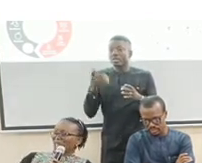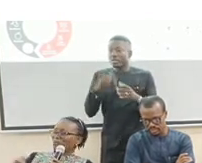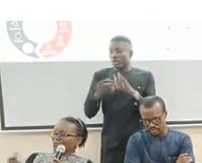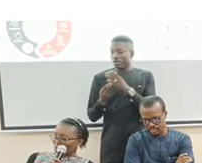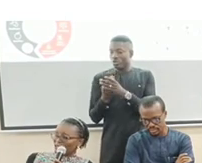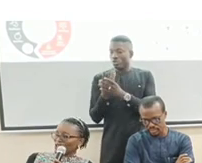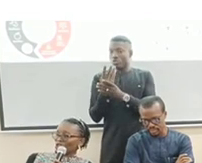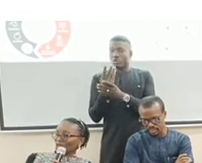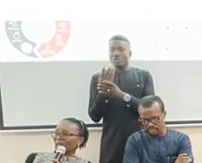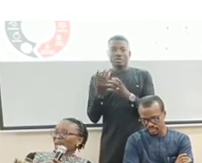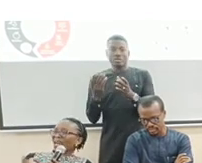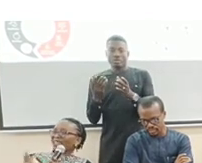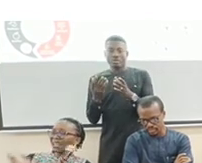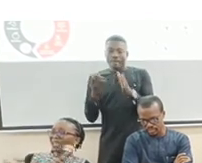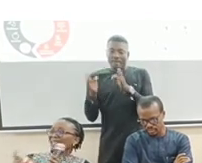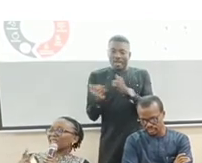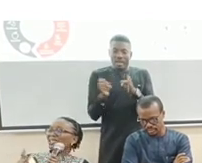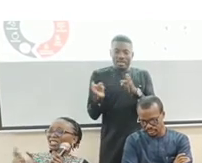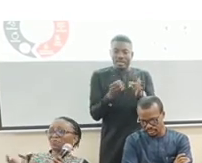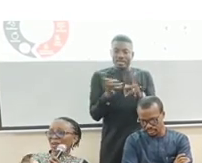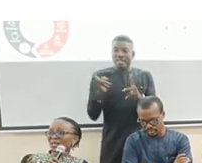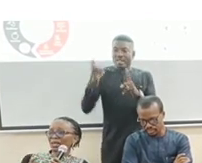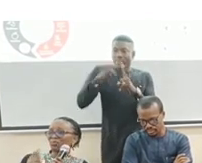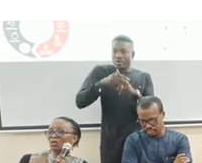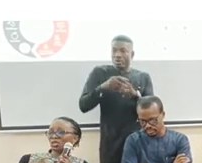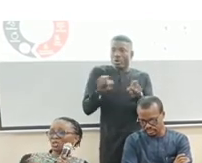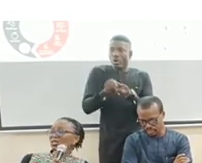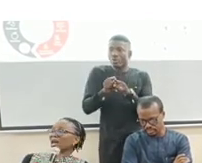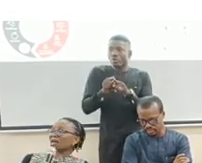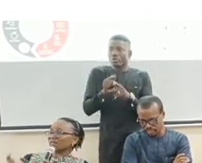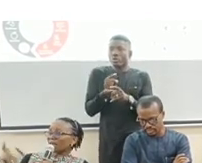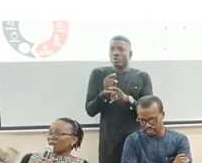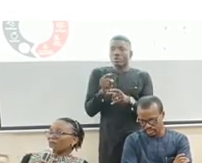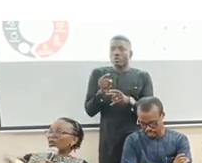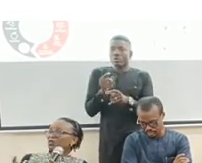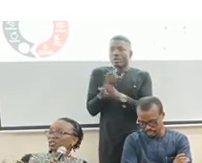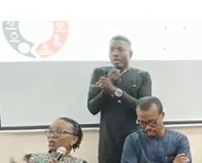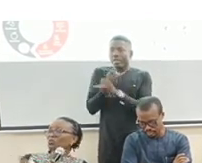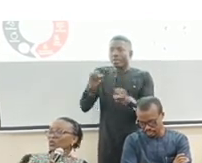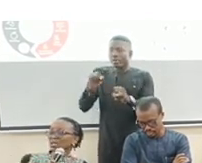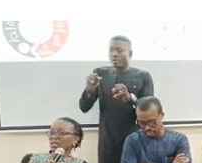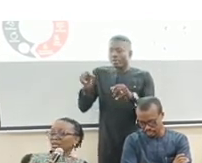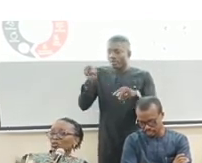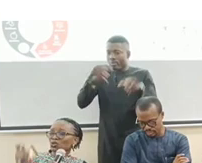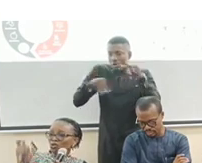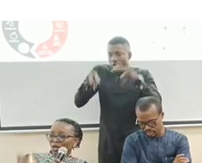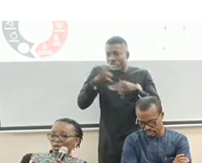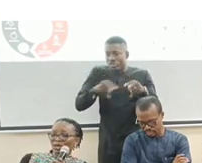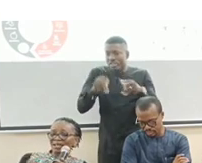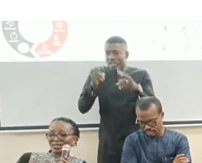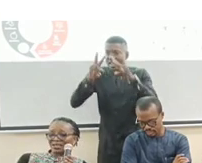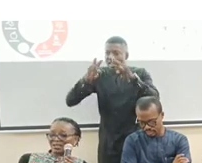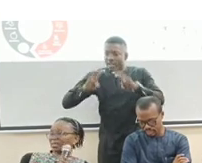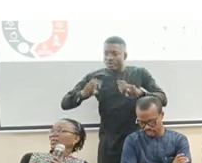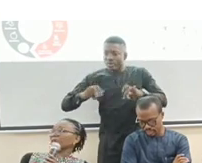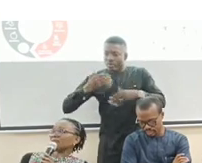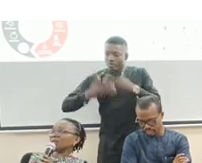planning, implementation, and then an independent monitoring and evaluation process to make sure